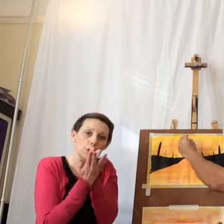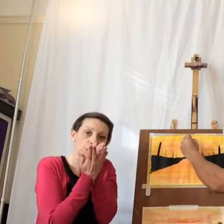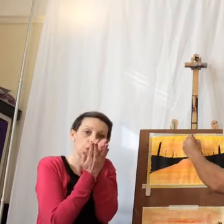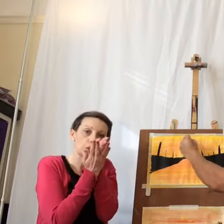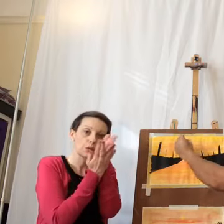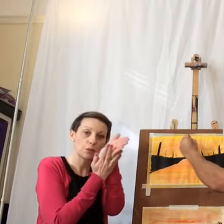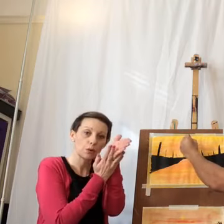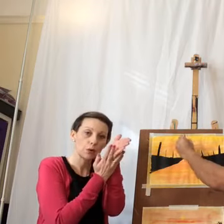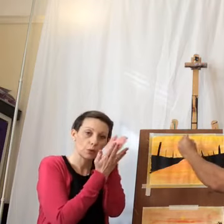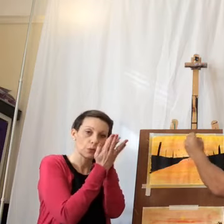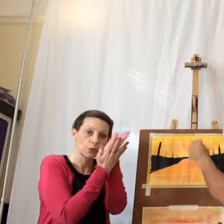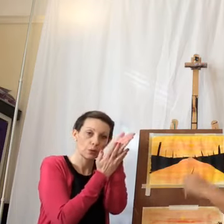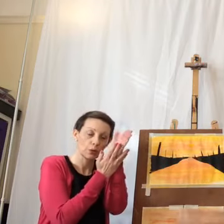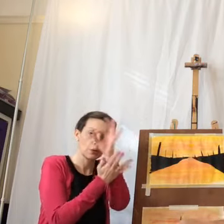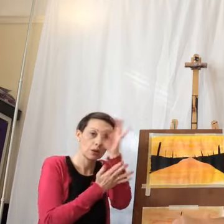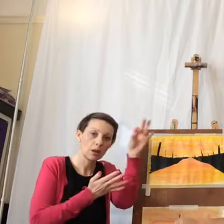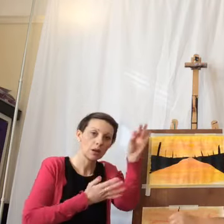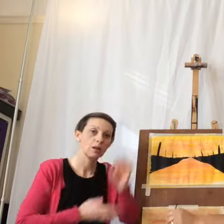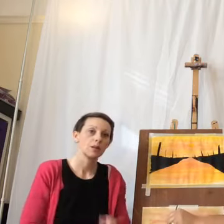you can just go through it again.